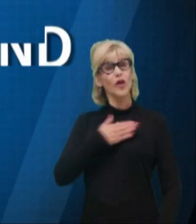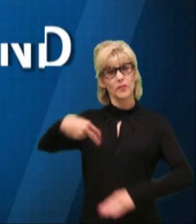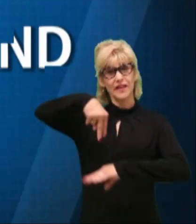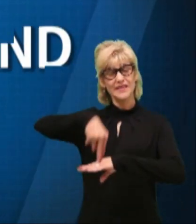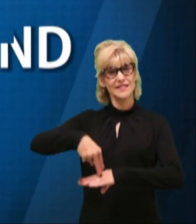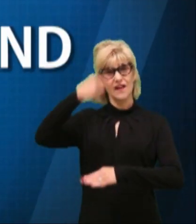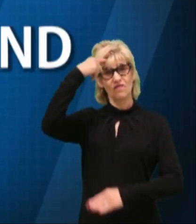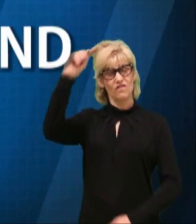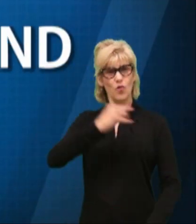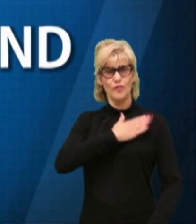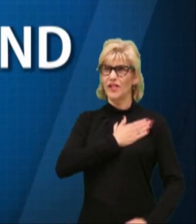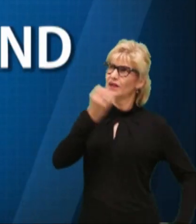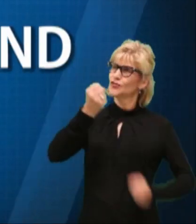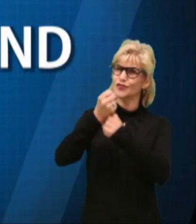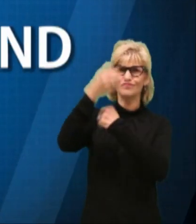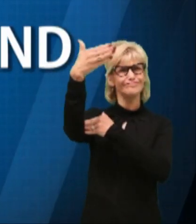Please stand for the pledge